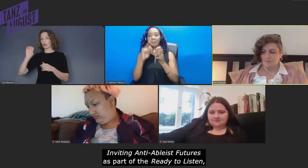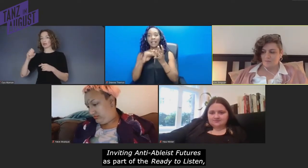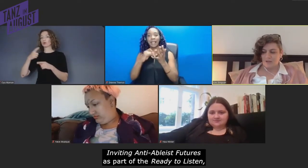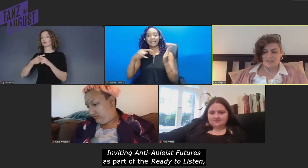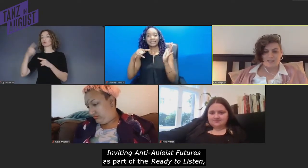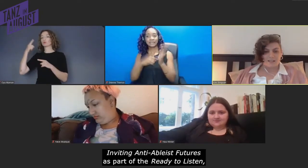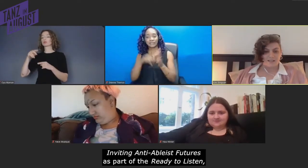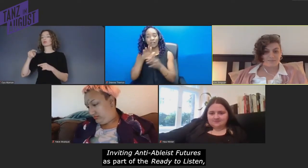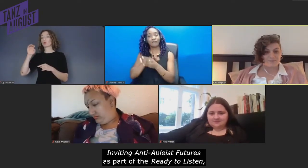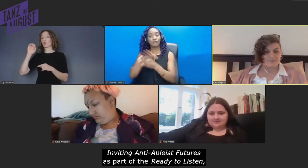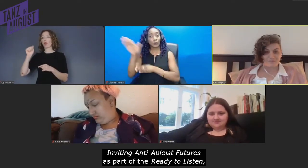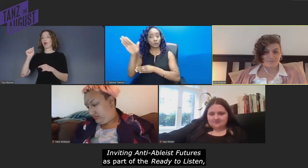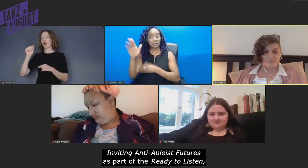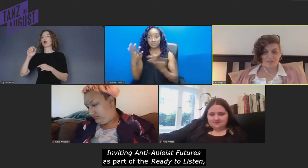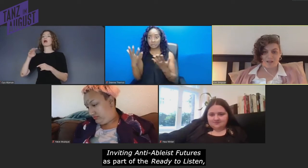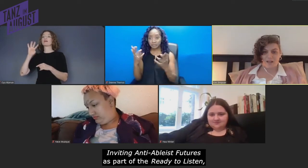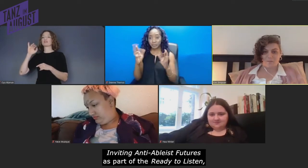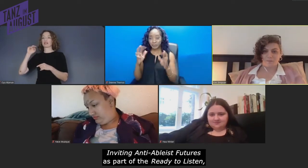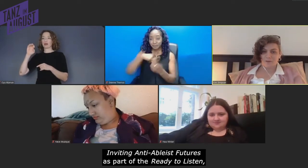Ready to Listen